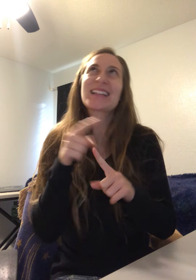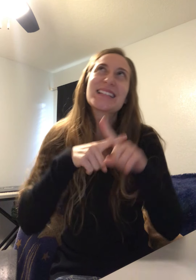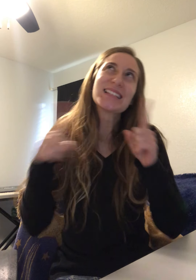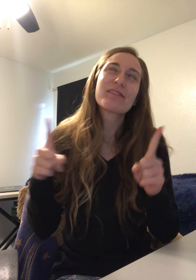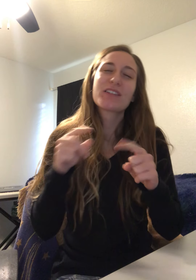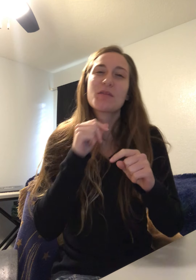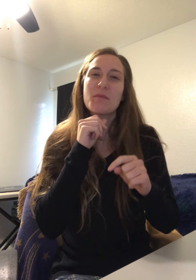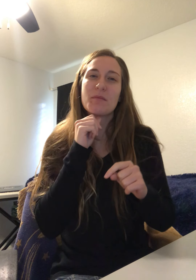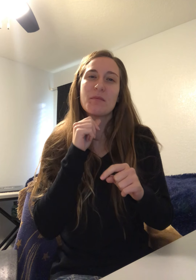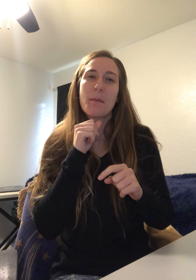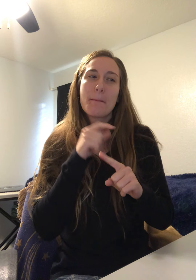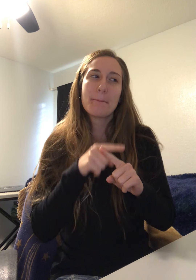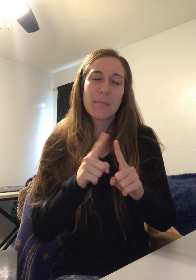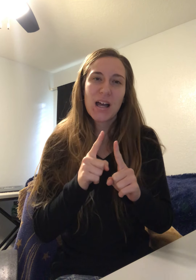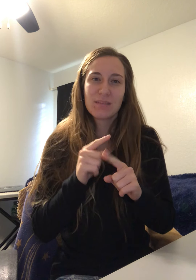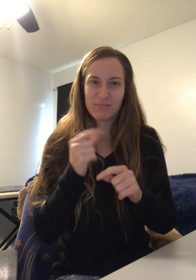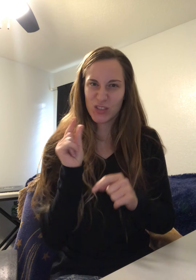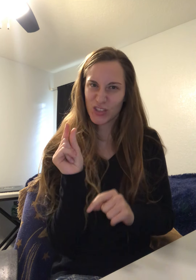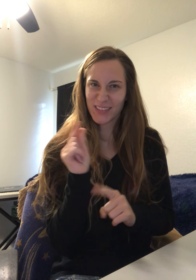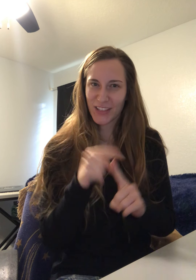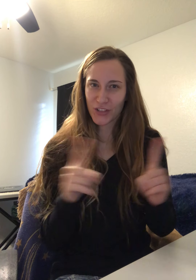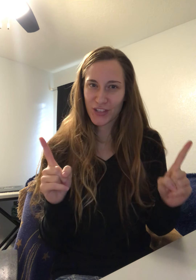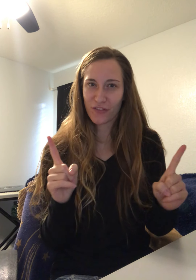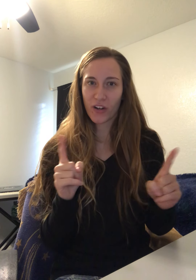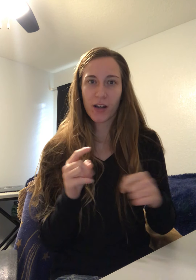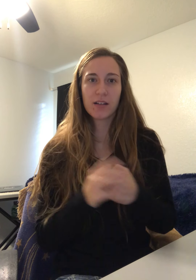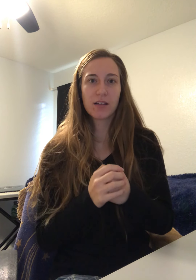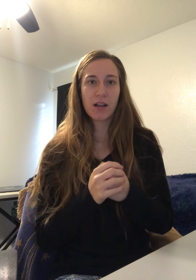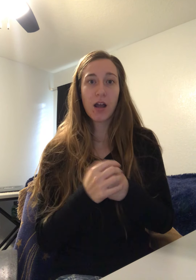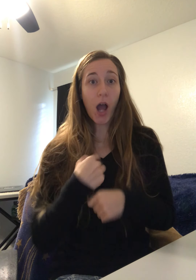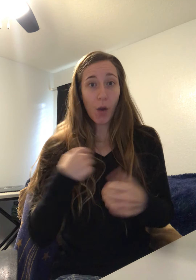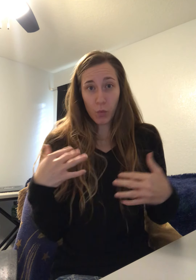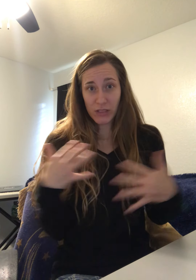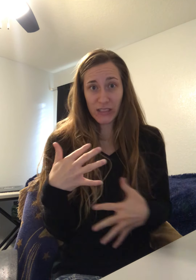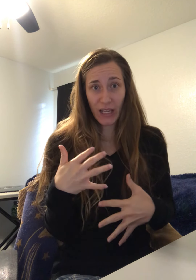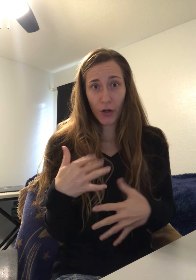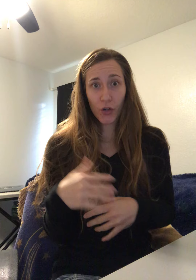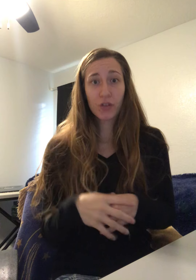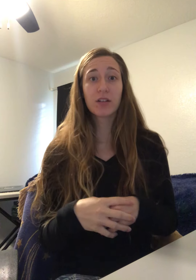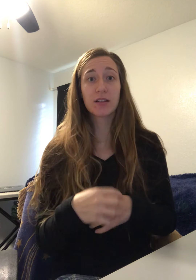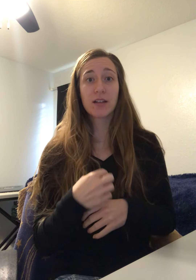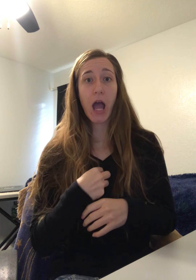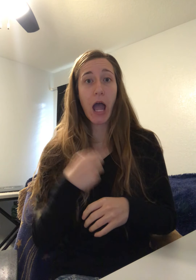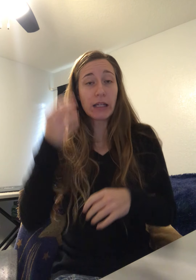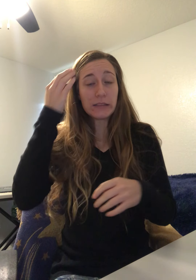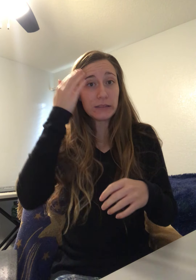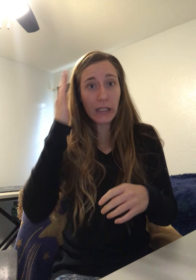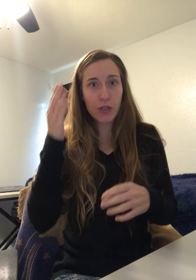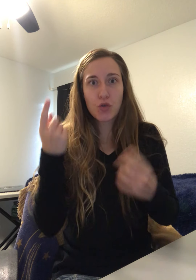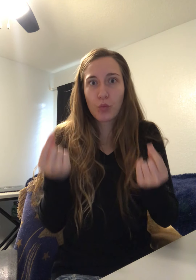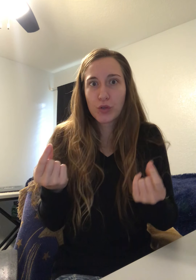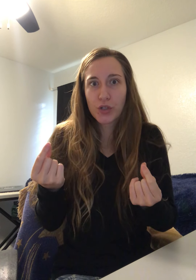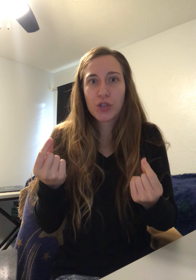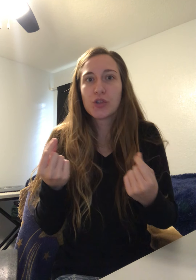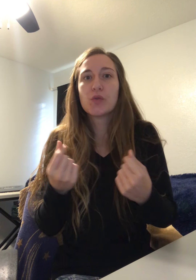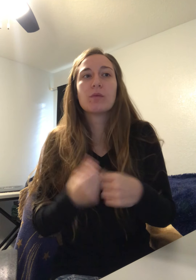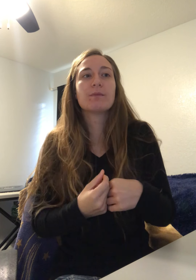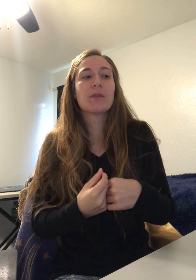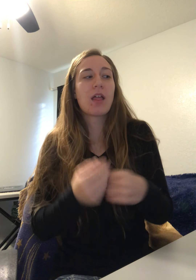some of the fears that came up were about like, oh, I don't know what that looks like, and the community that I'm a part of right now doesn't have that.